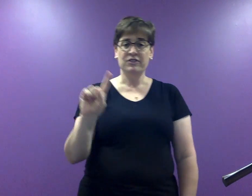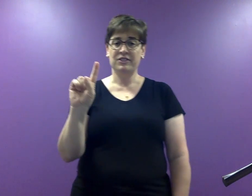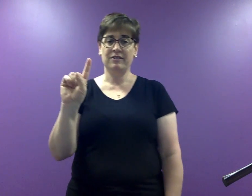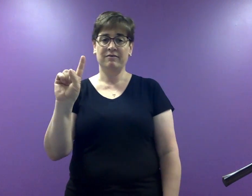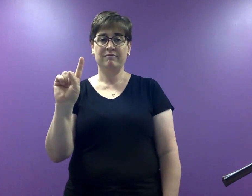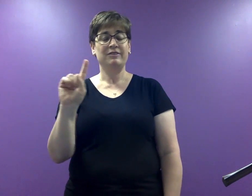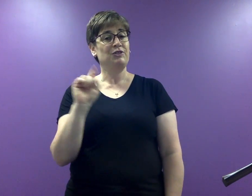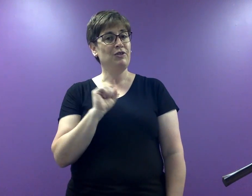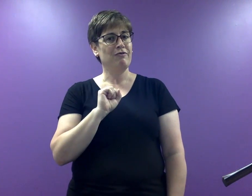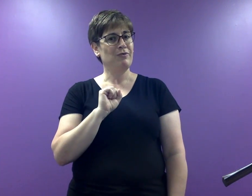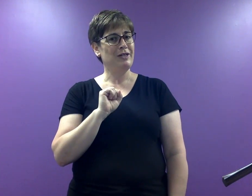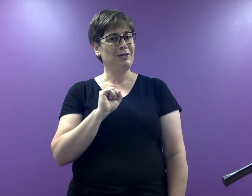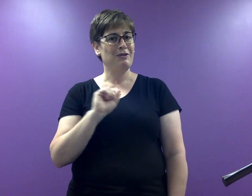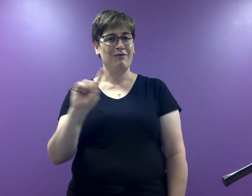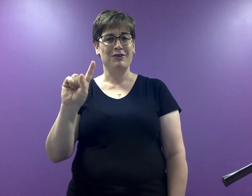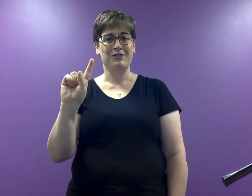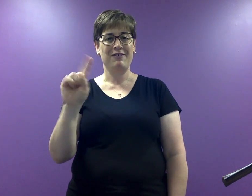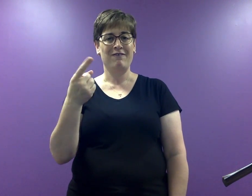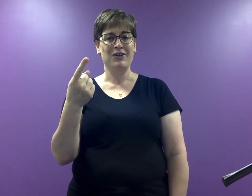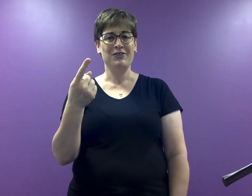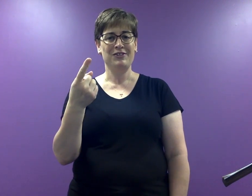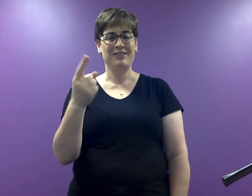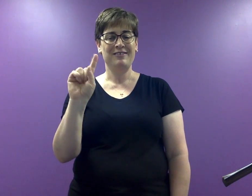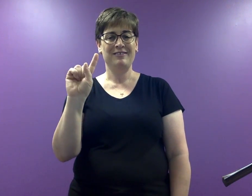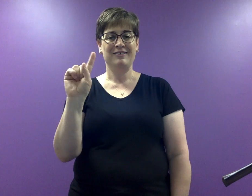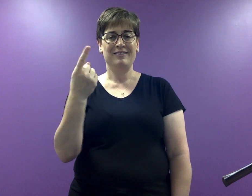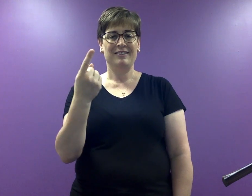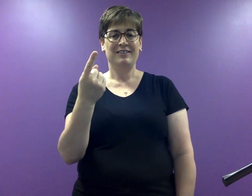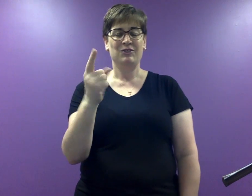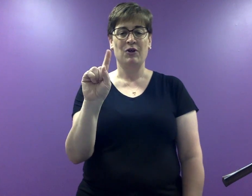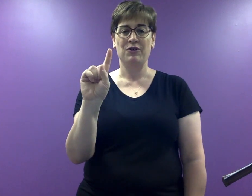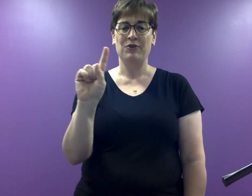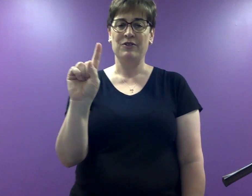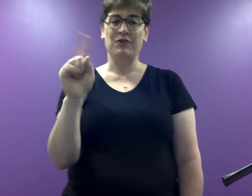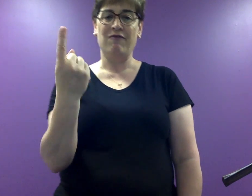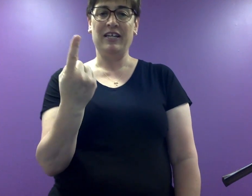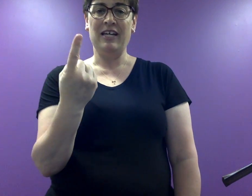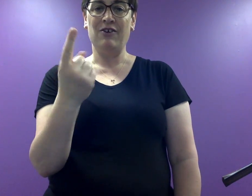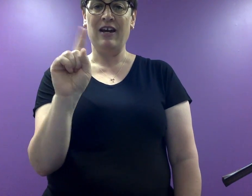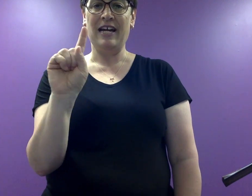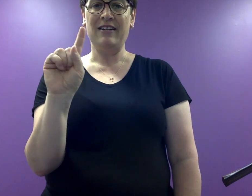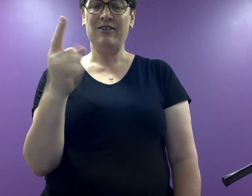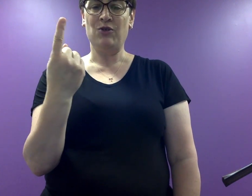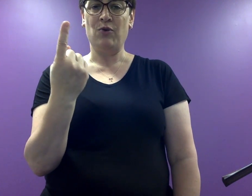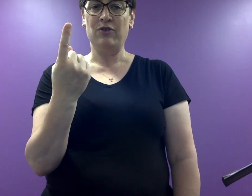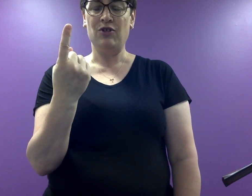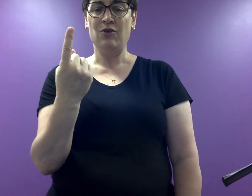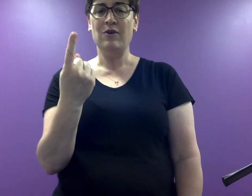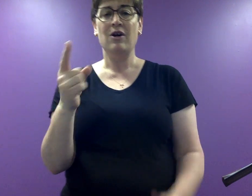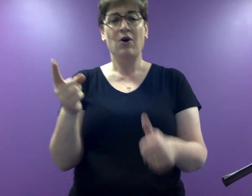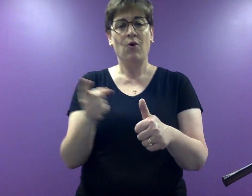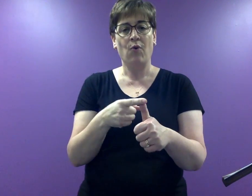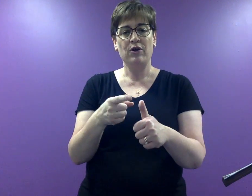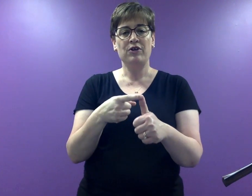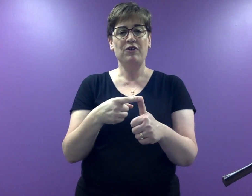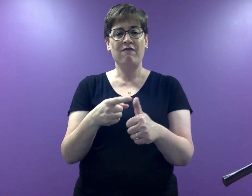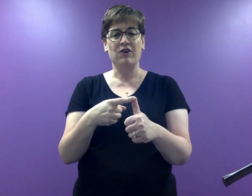First. There's 2 different ways you can do first. First, so all you're doing is you're flicking your hand towards you, or you can do